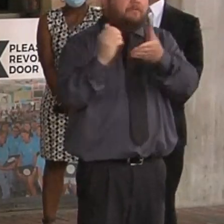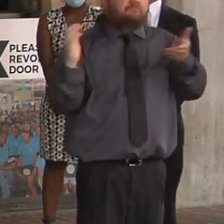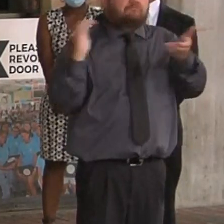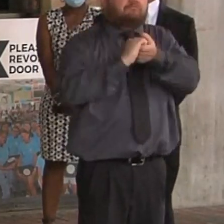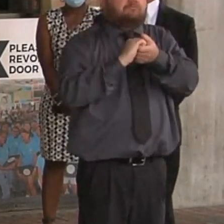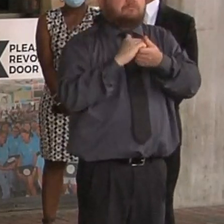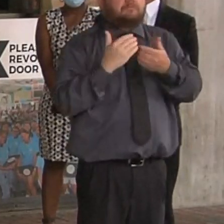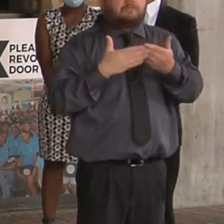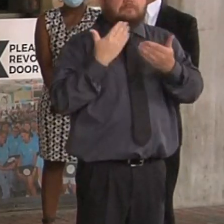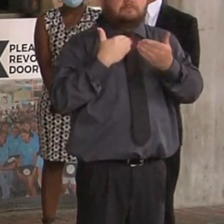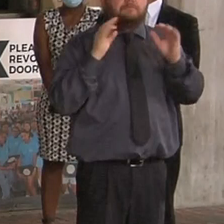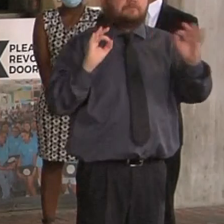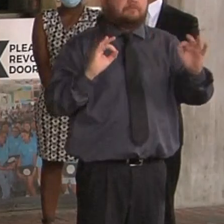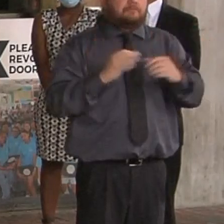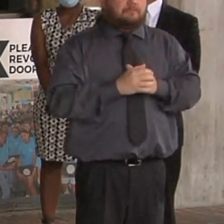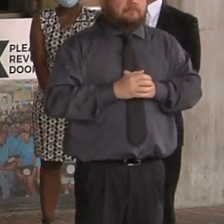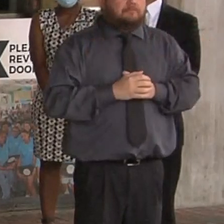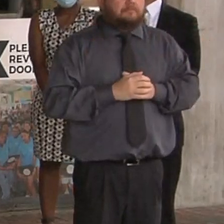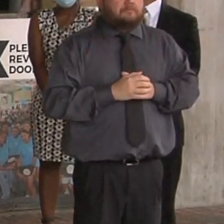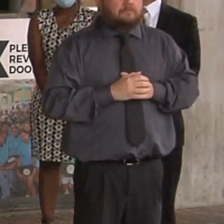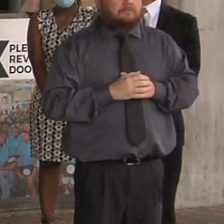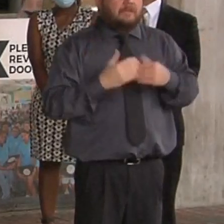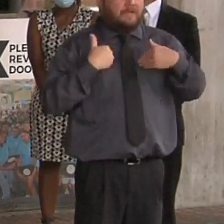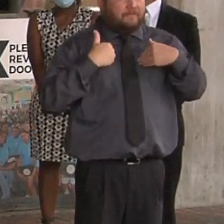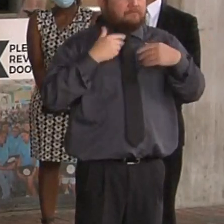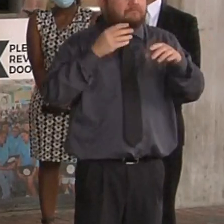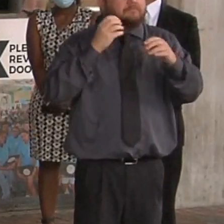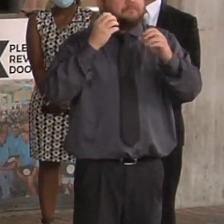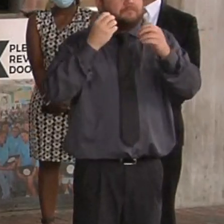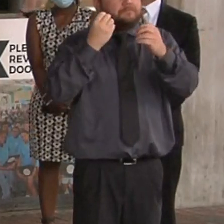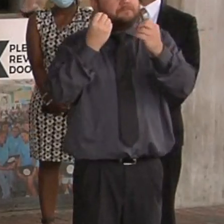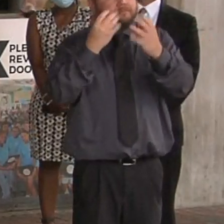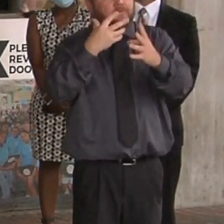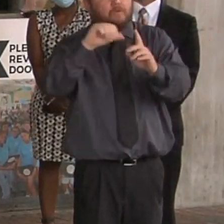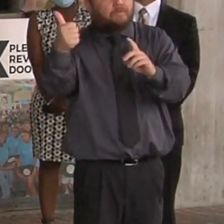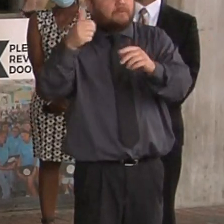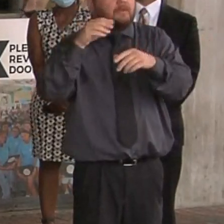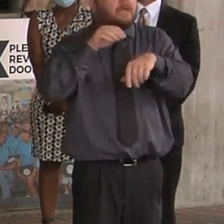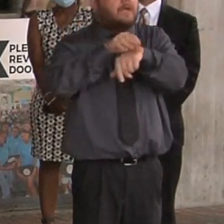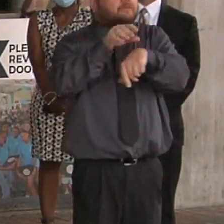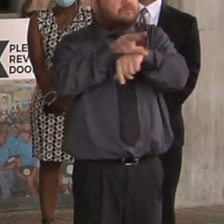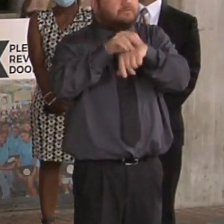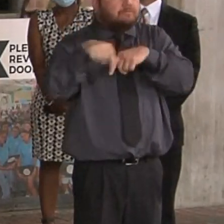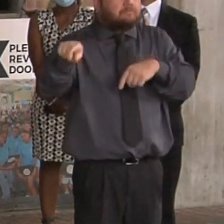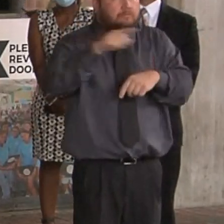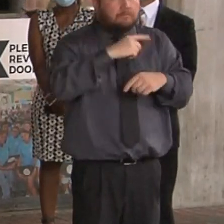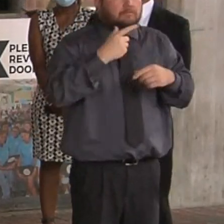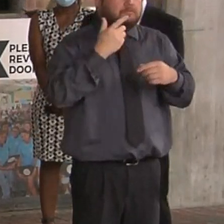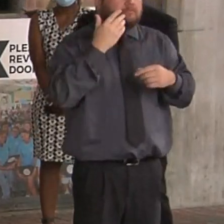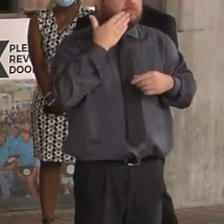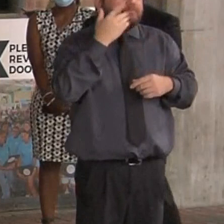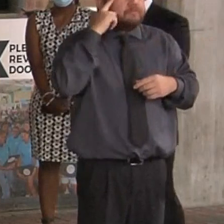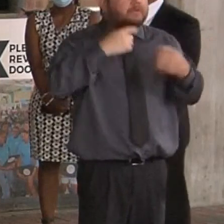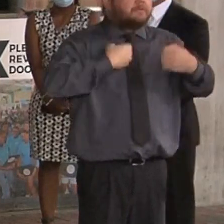responsibilities. And again, no matter what, we will protect our city, we will protect our Commonwealth.